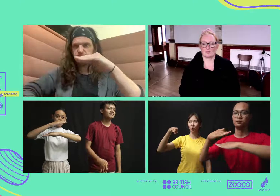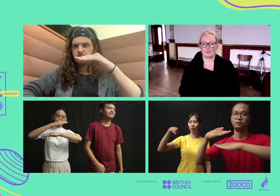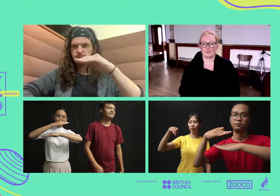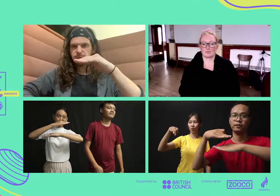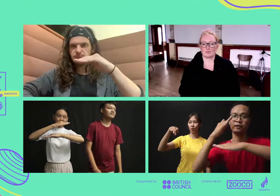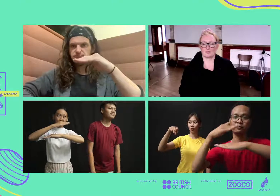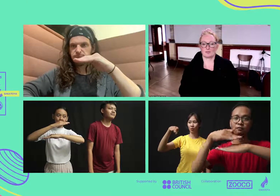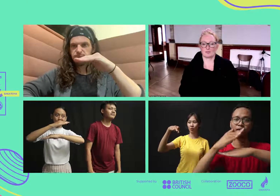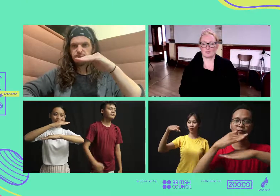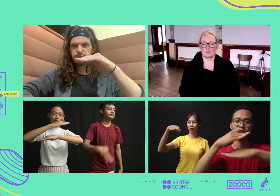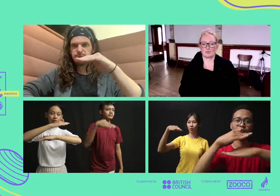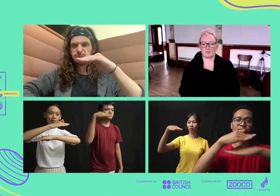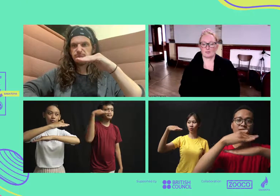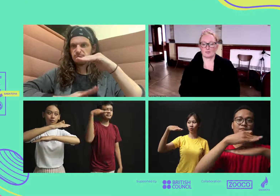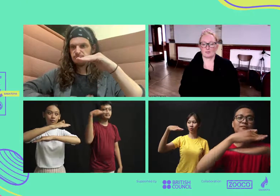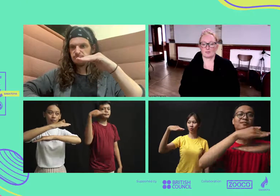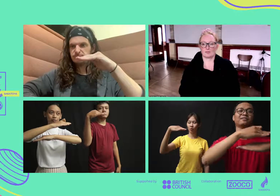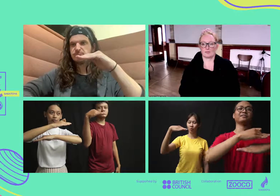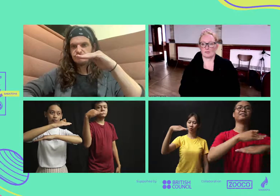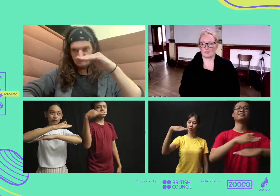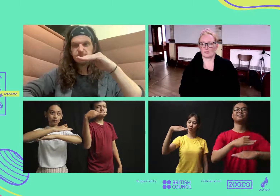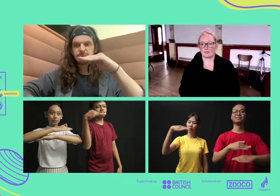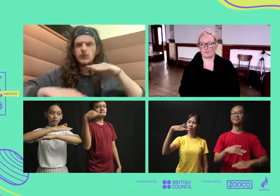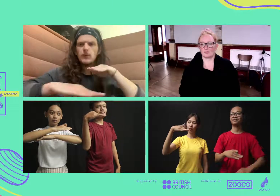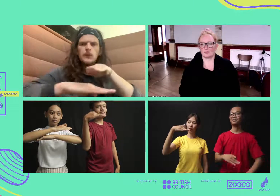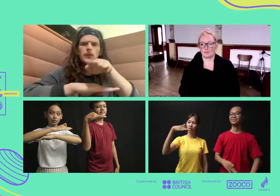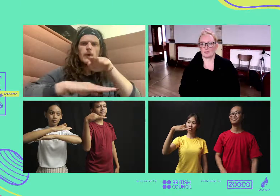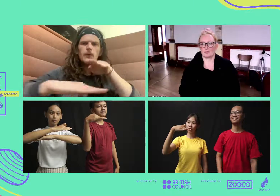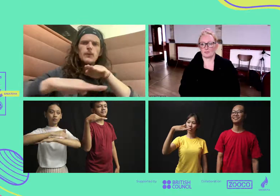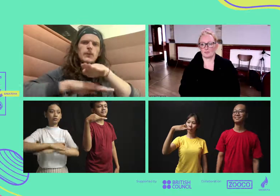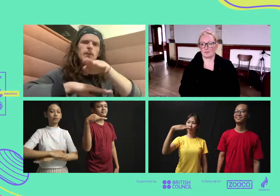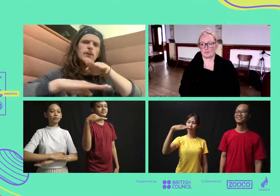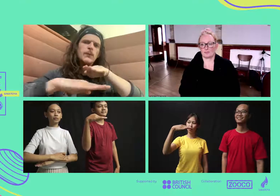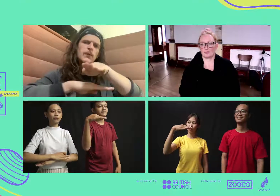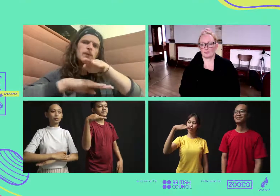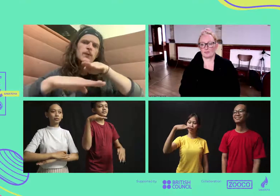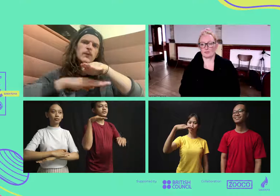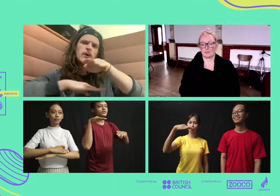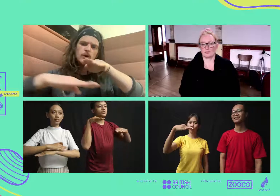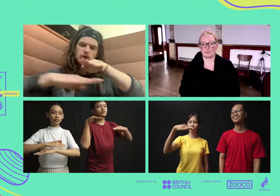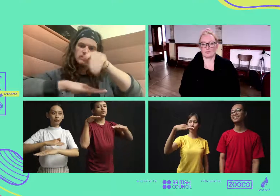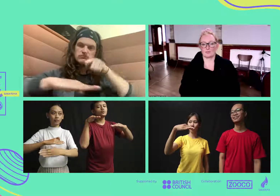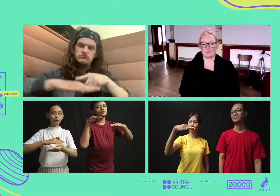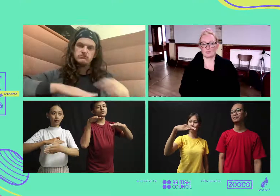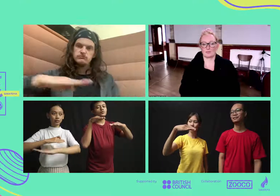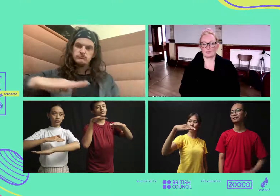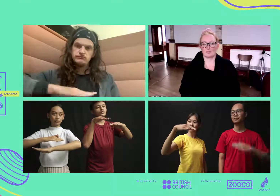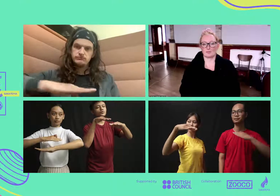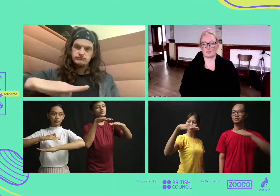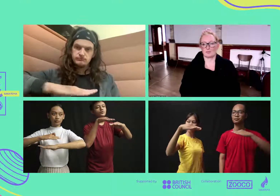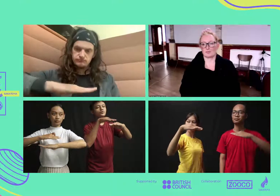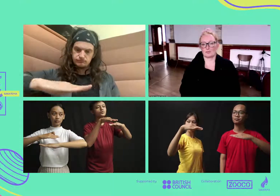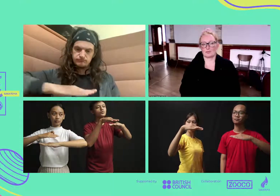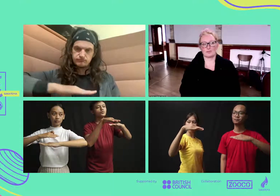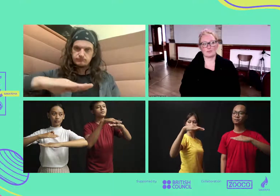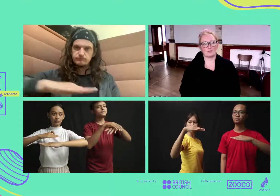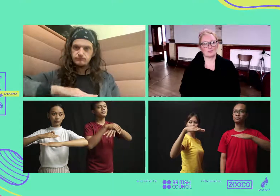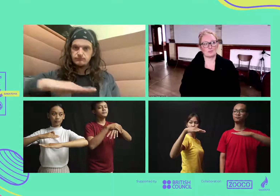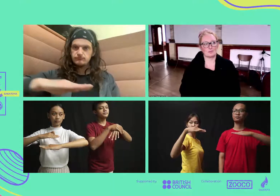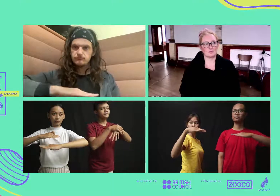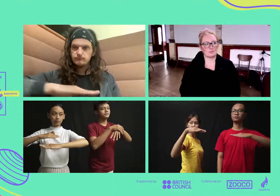So for now, we're going to stick with this handshake, okay, a flat hand. So this is the car driving